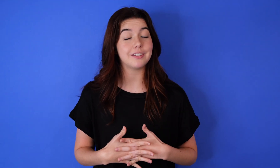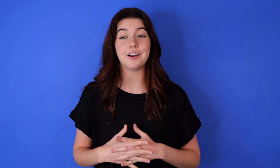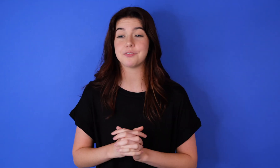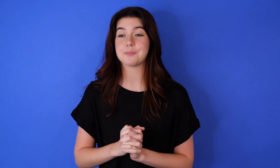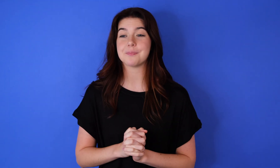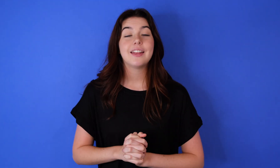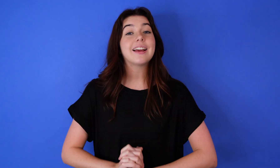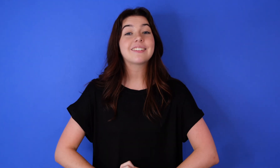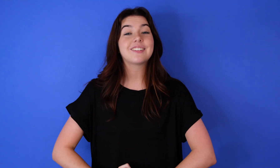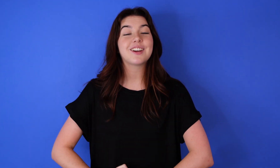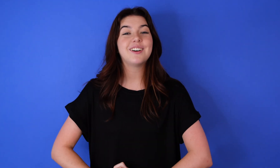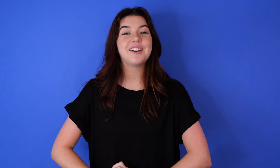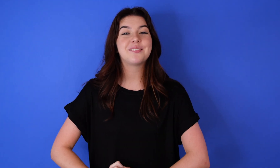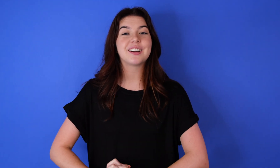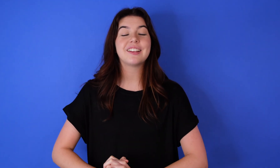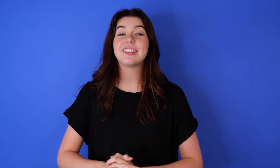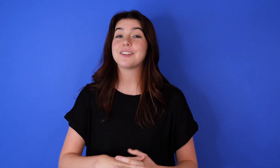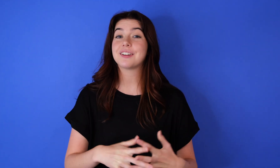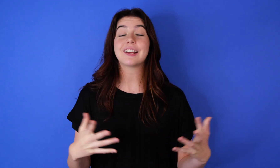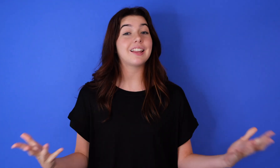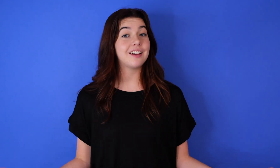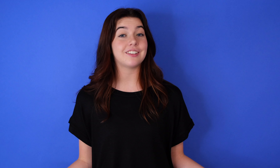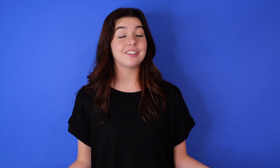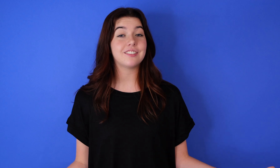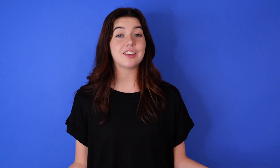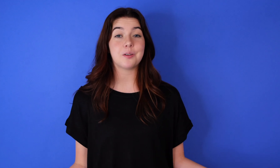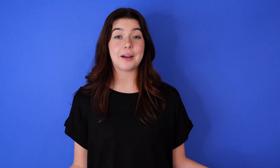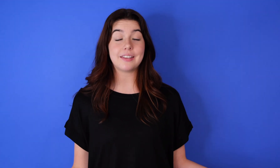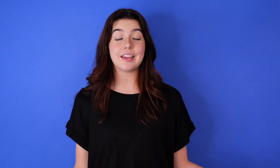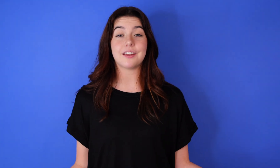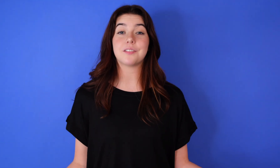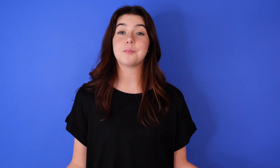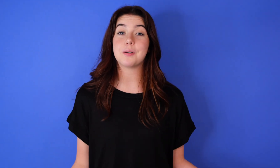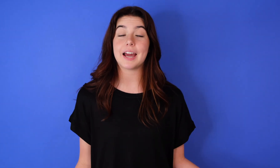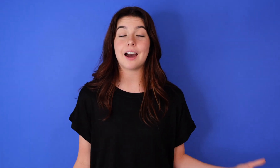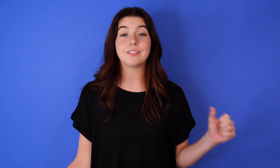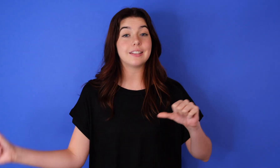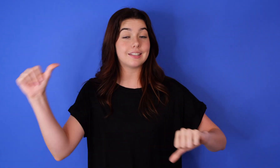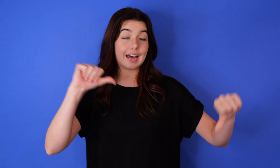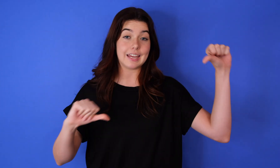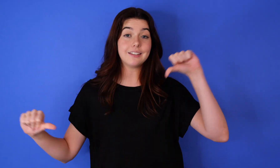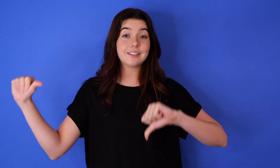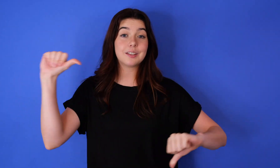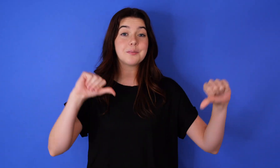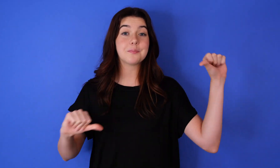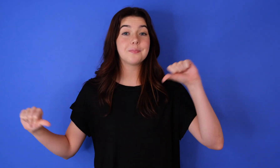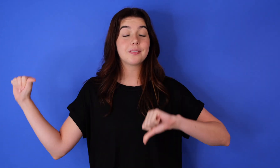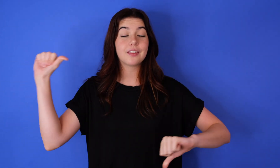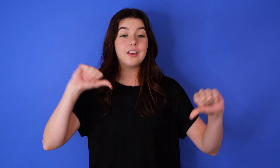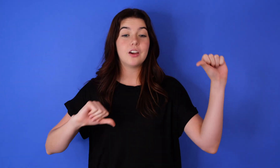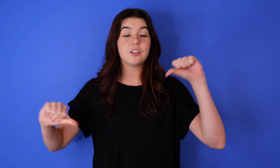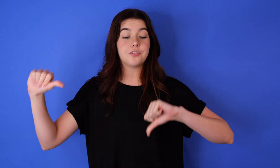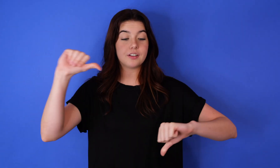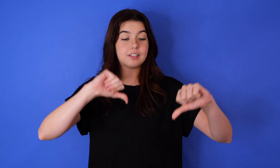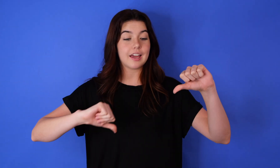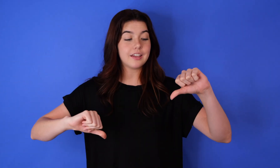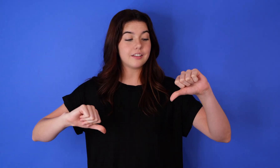myself. Next, let's go over the different classes that you might take. We have science. So for science,